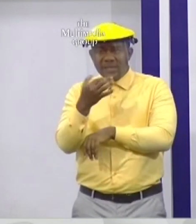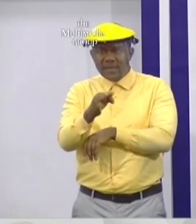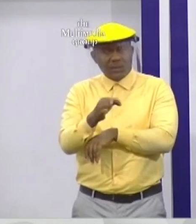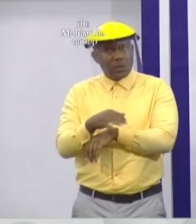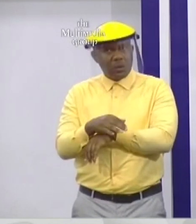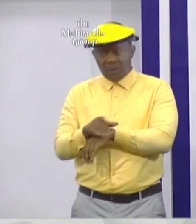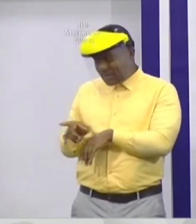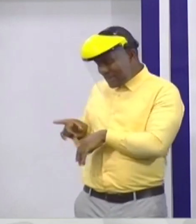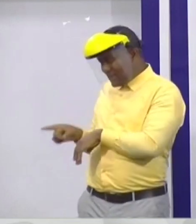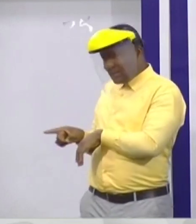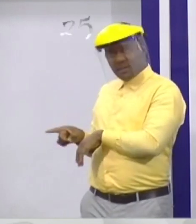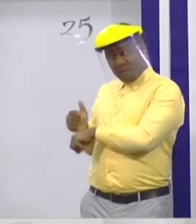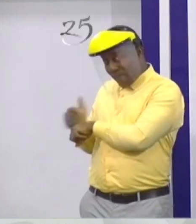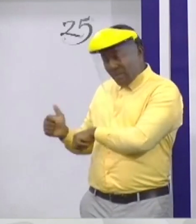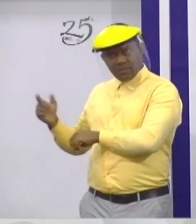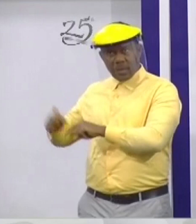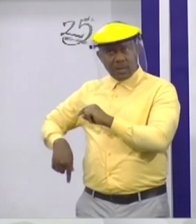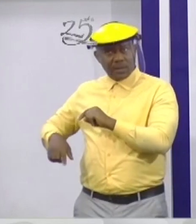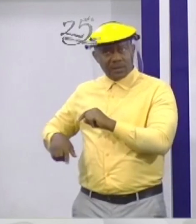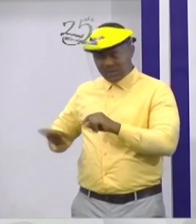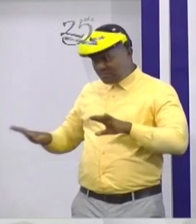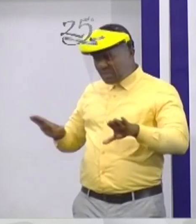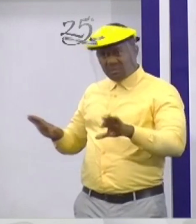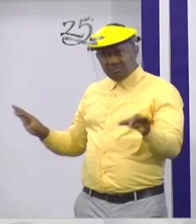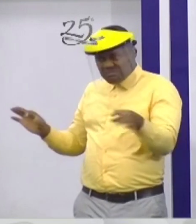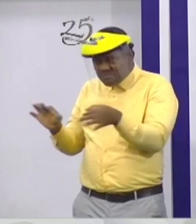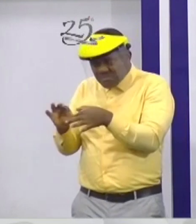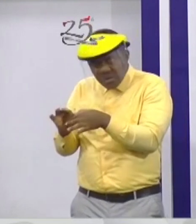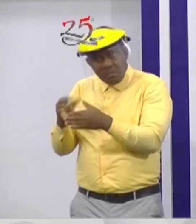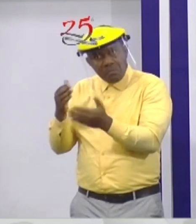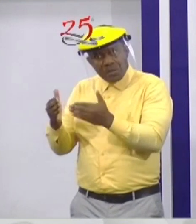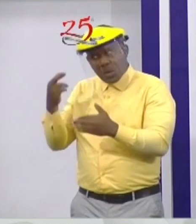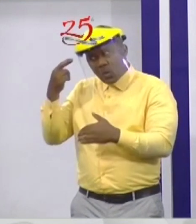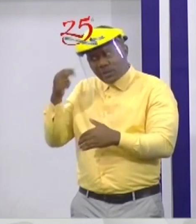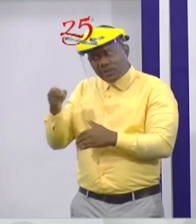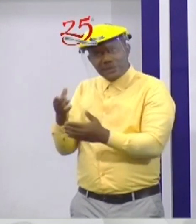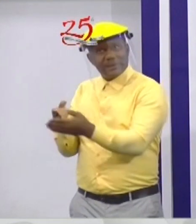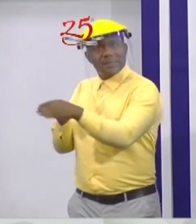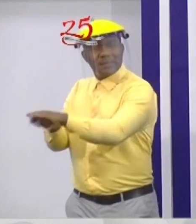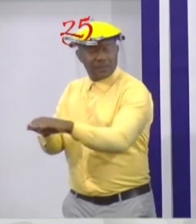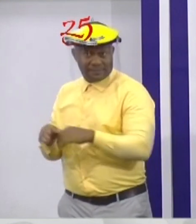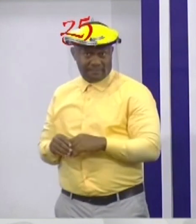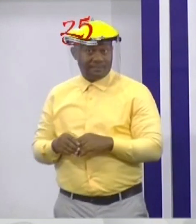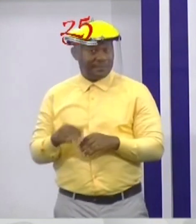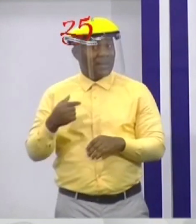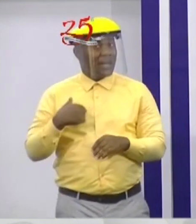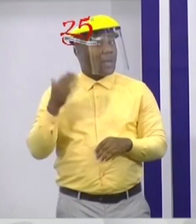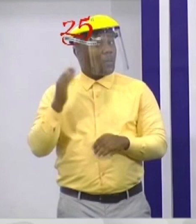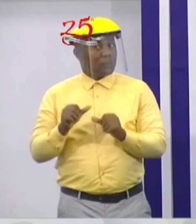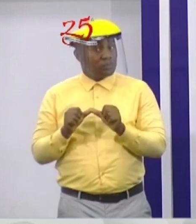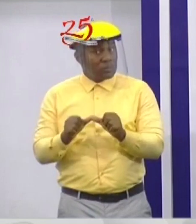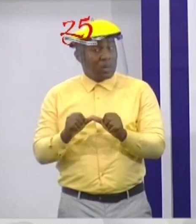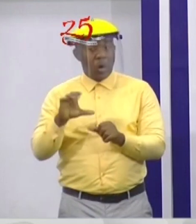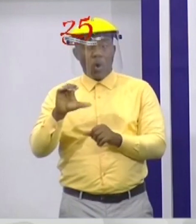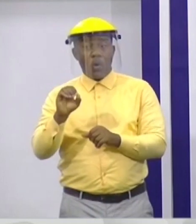also, we cannot exonerate that. So those conditions are associated, and that's why I'll be using those words very